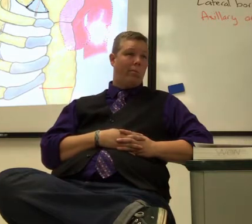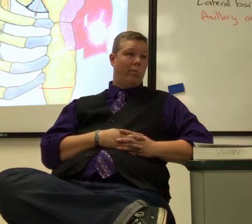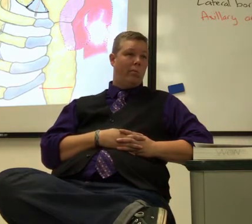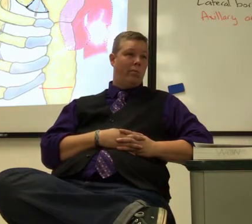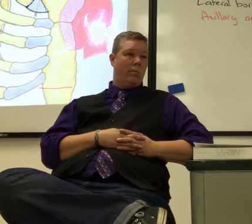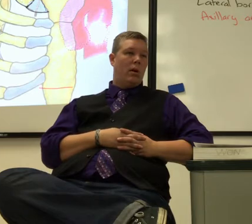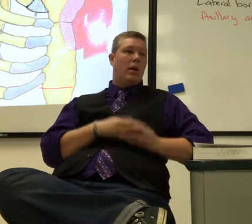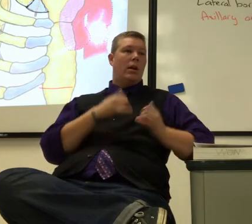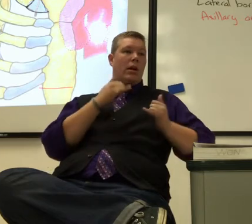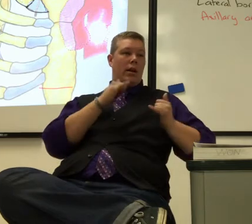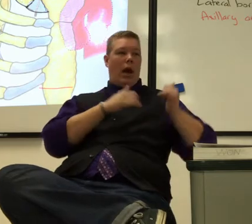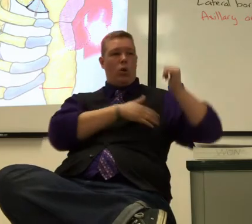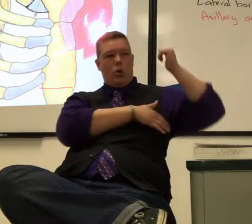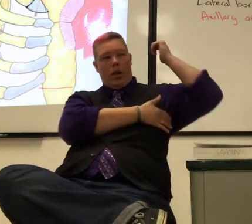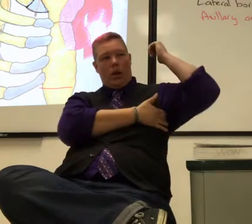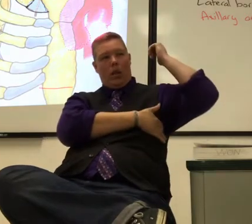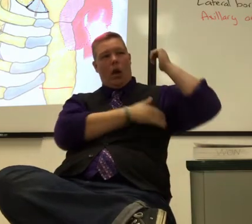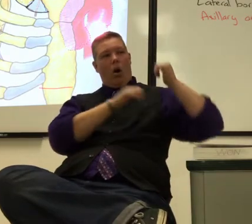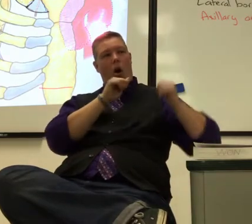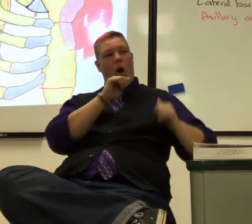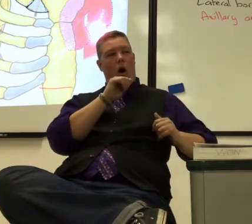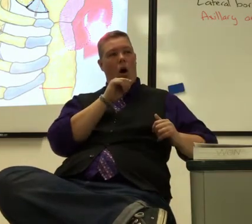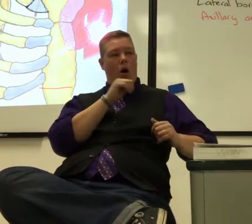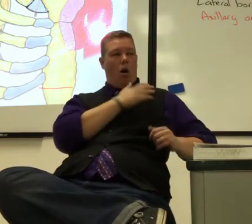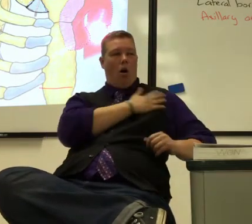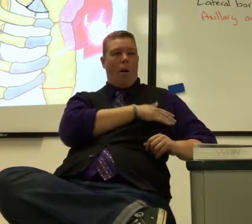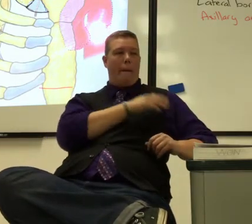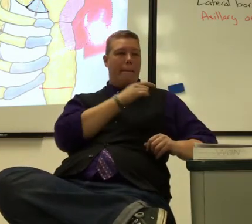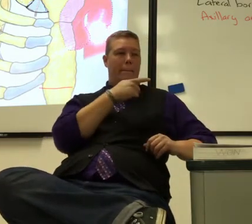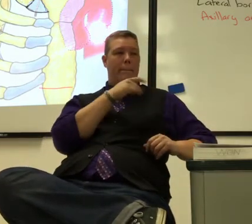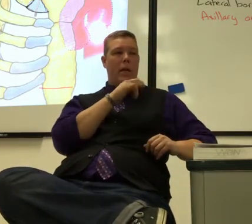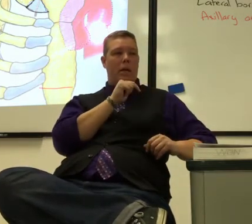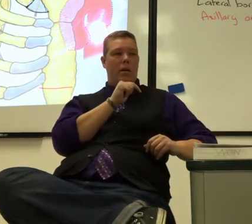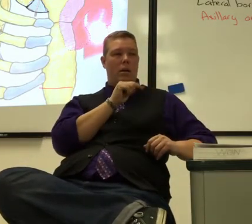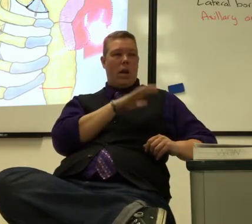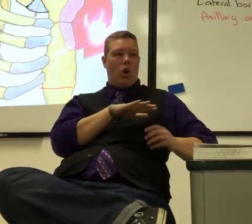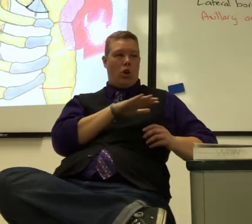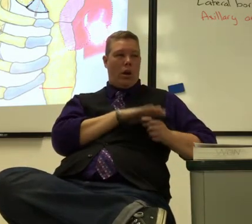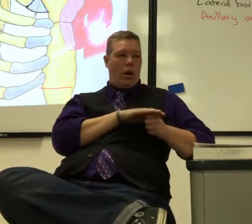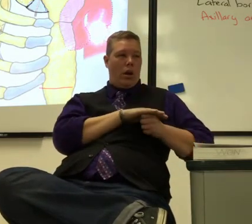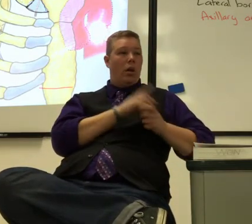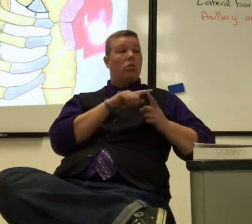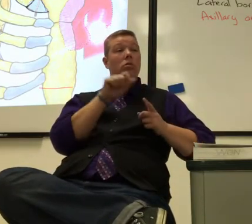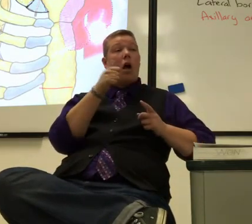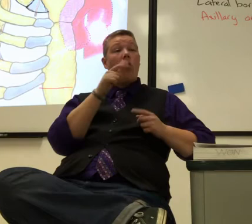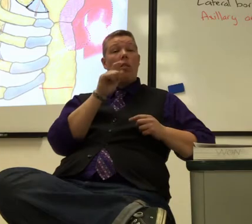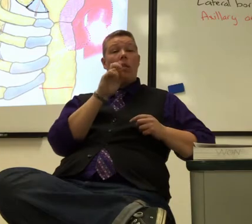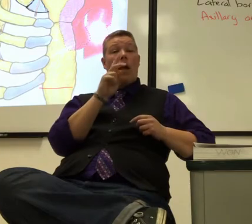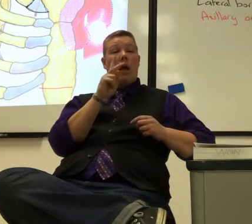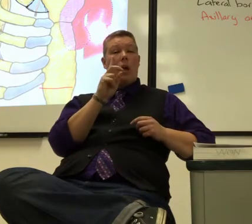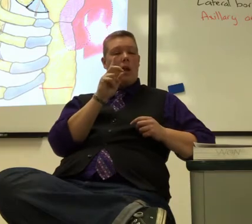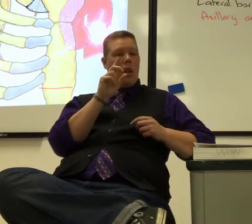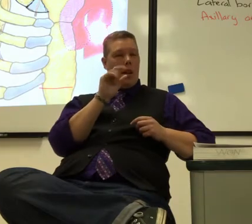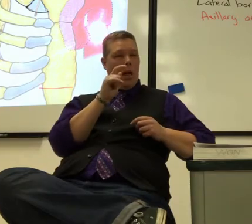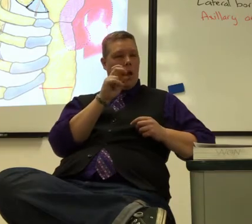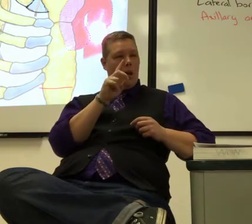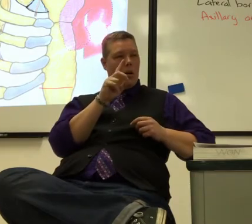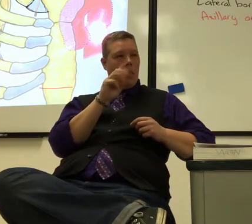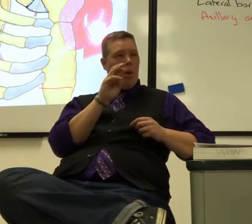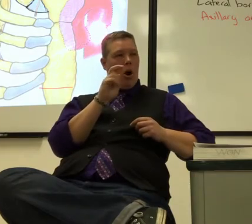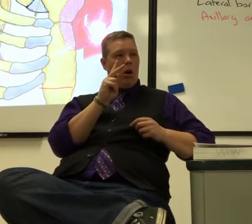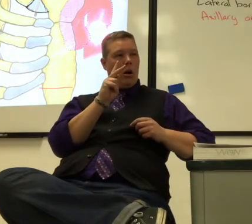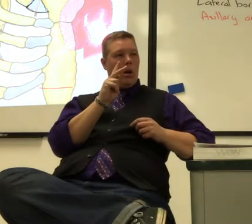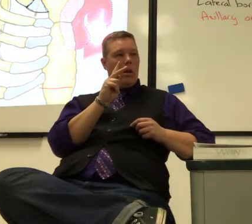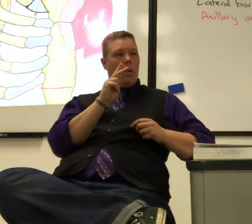Now you're in the armpit region, basically. And, well, there's another landmark that can help us navigate the axillary artery.